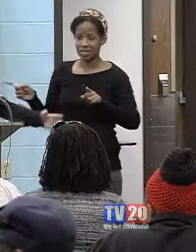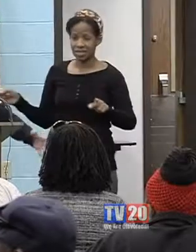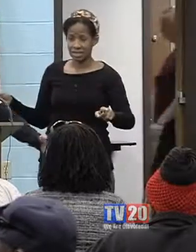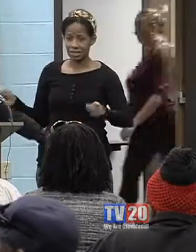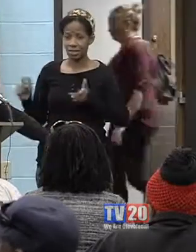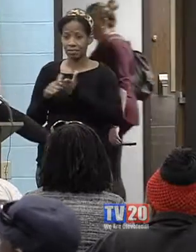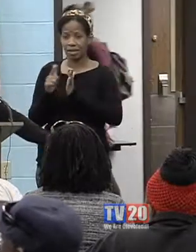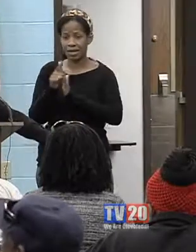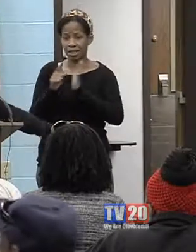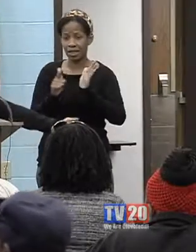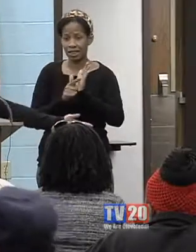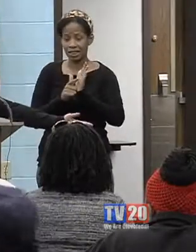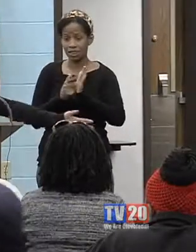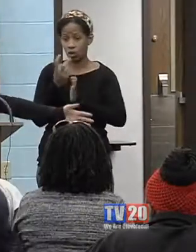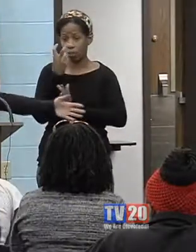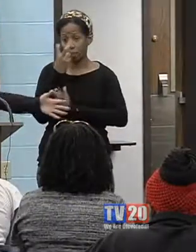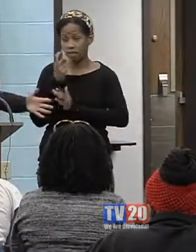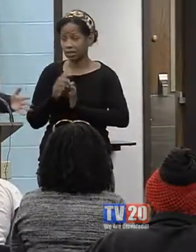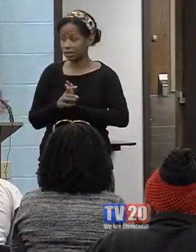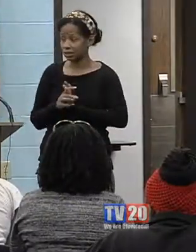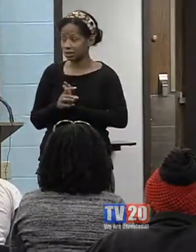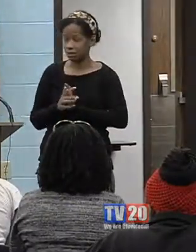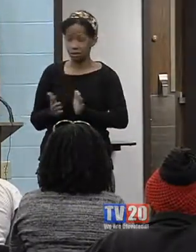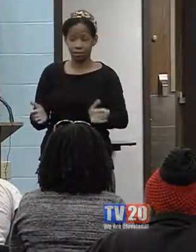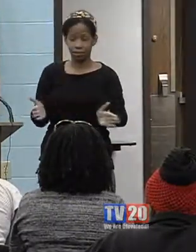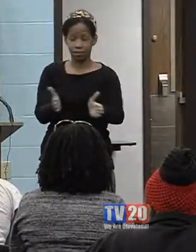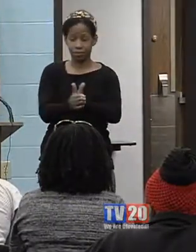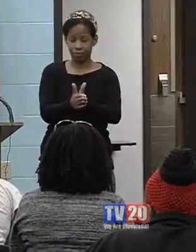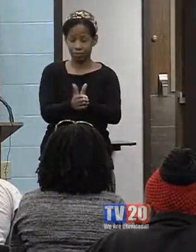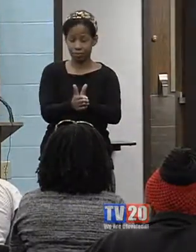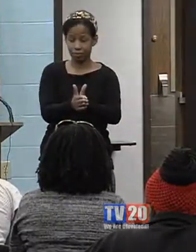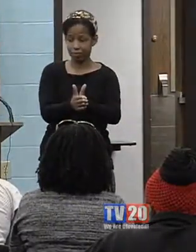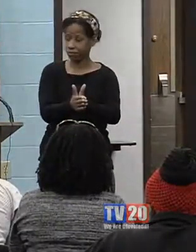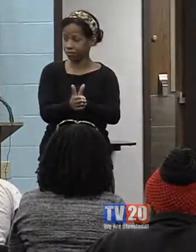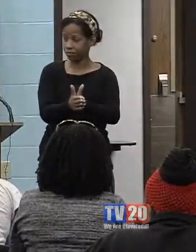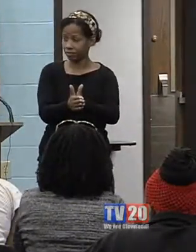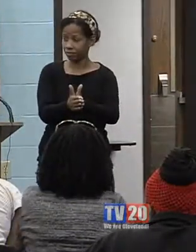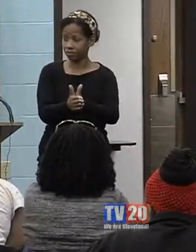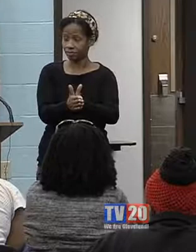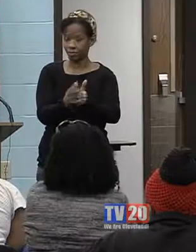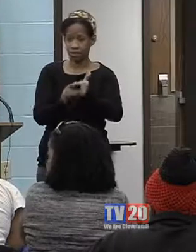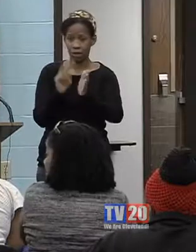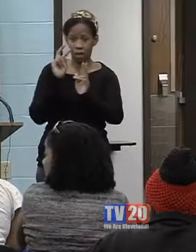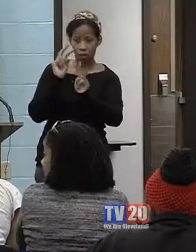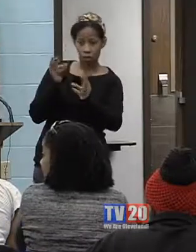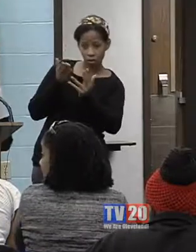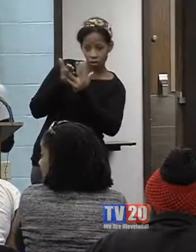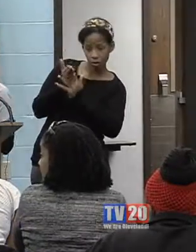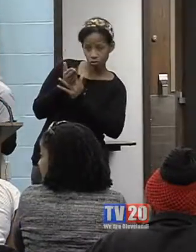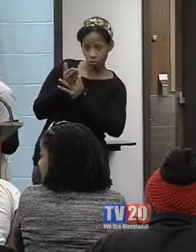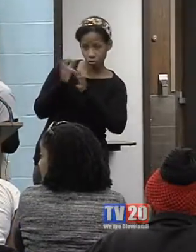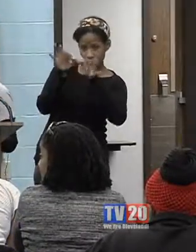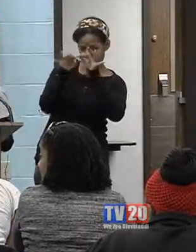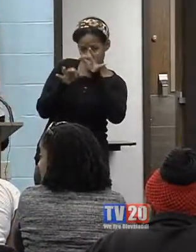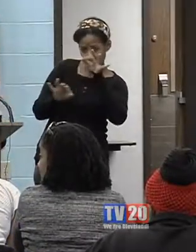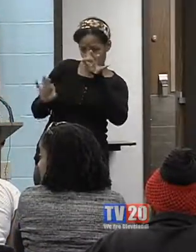sides, dropping my cane, bringing my hands forward to like looking through a straw.